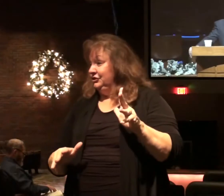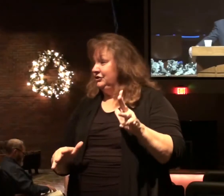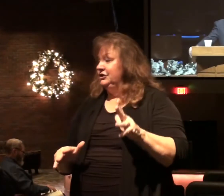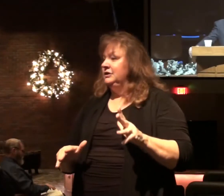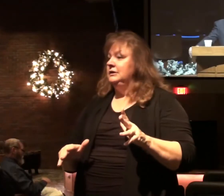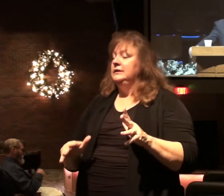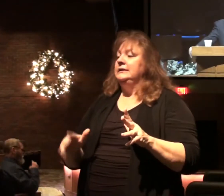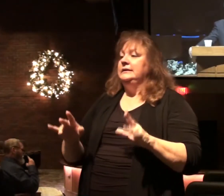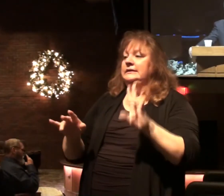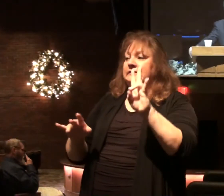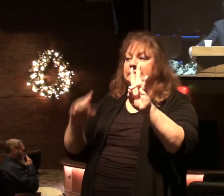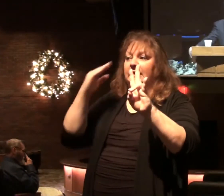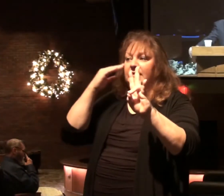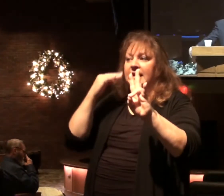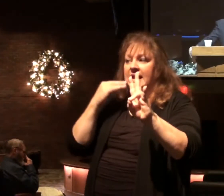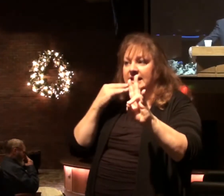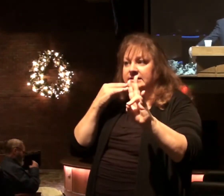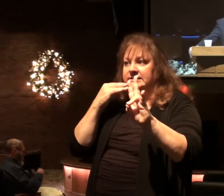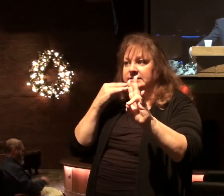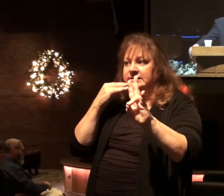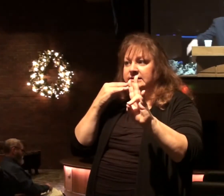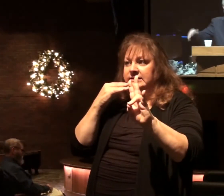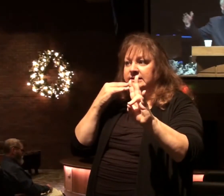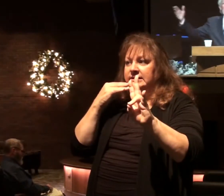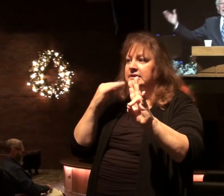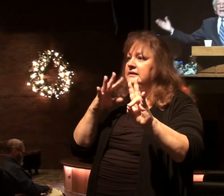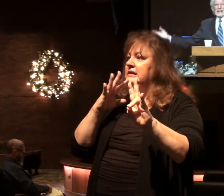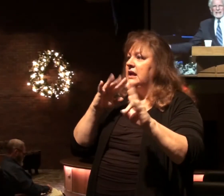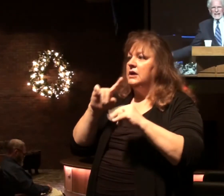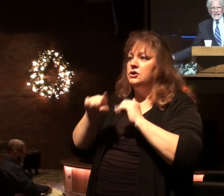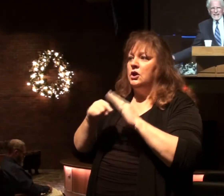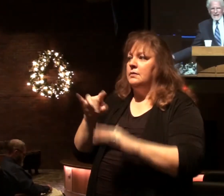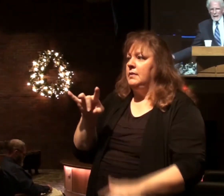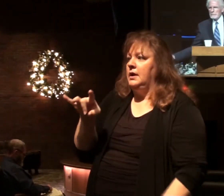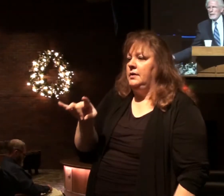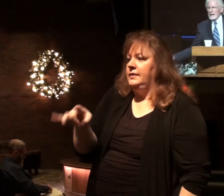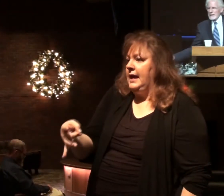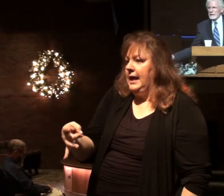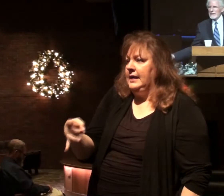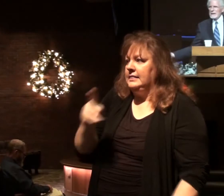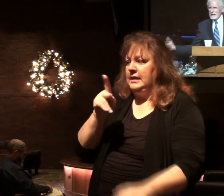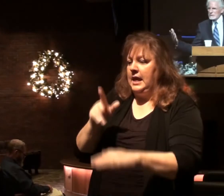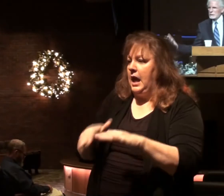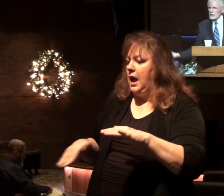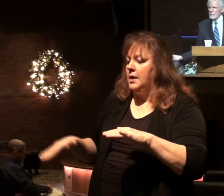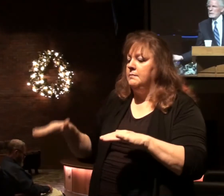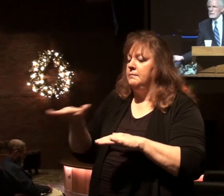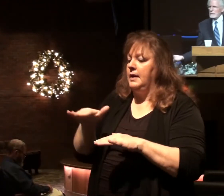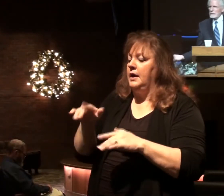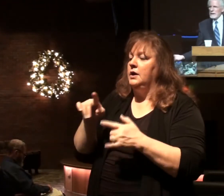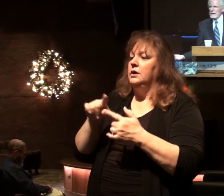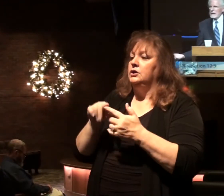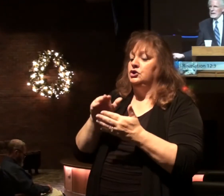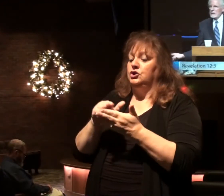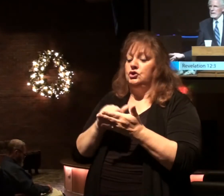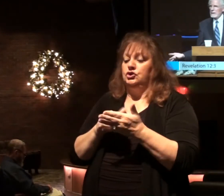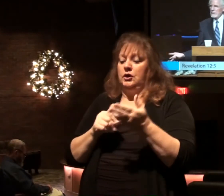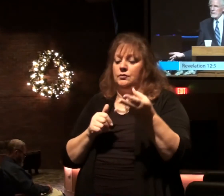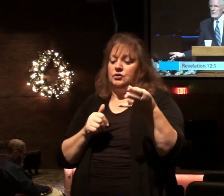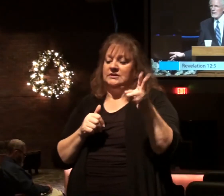He talks about the 7th head because he's not going to talk about the 8th empire until chapter